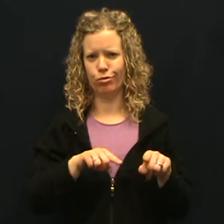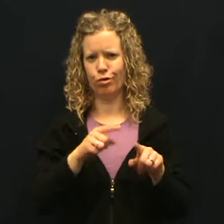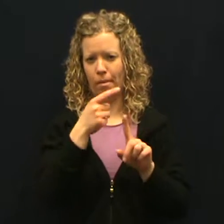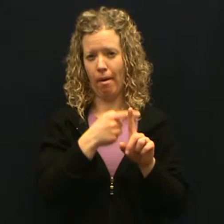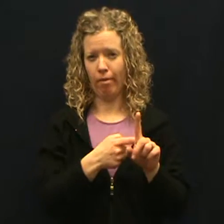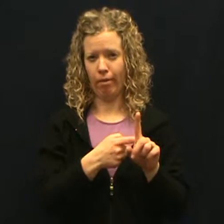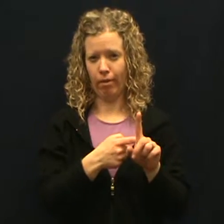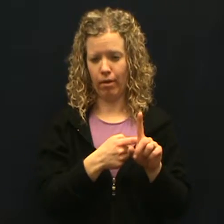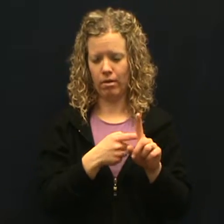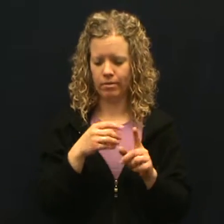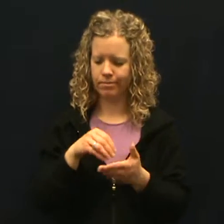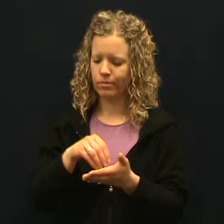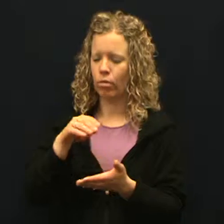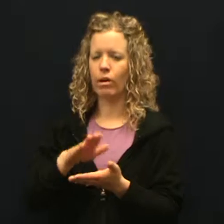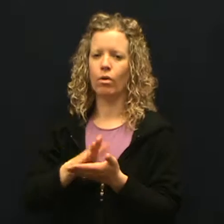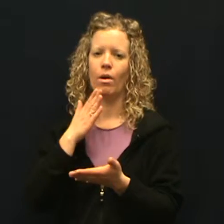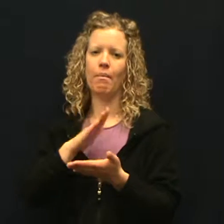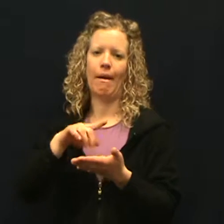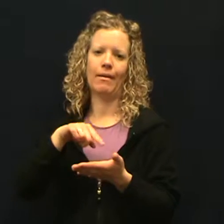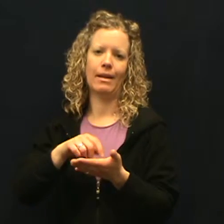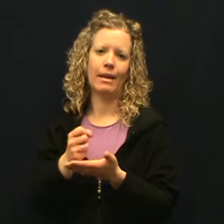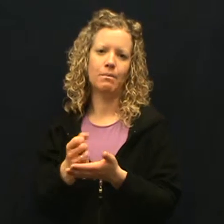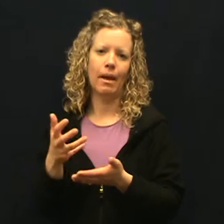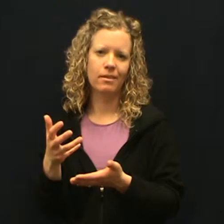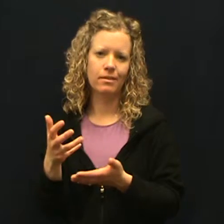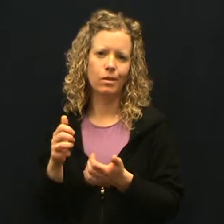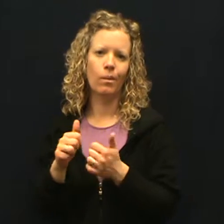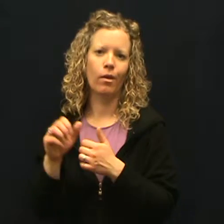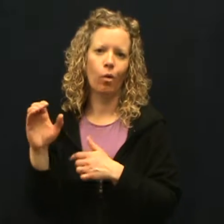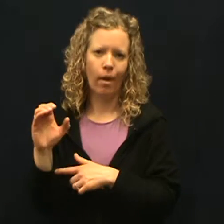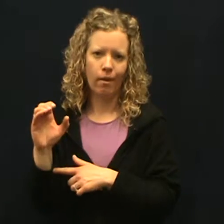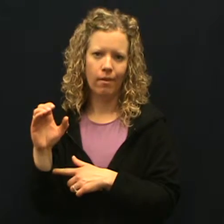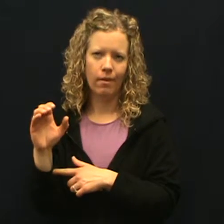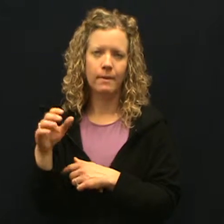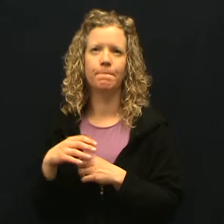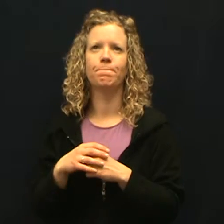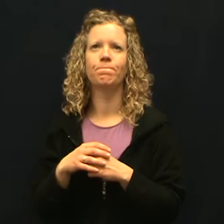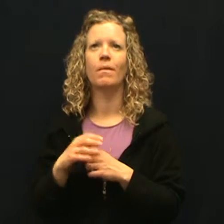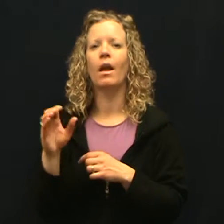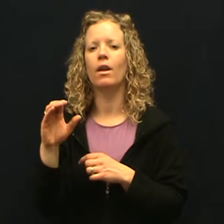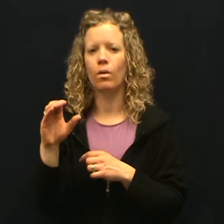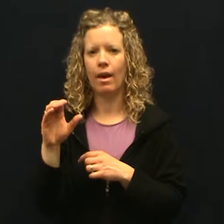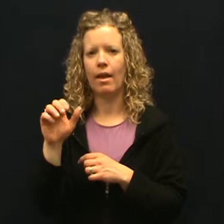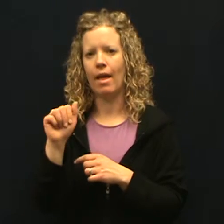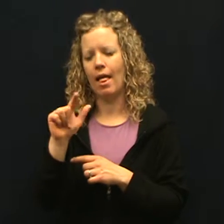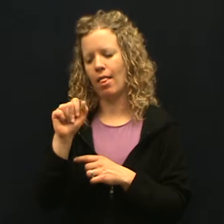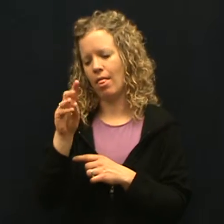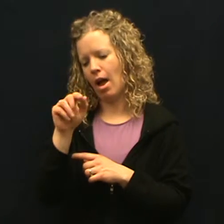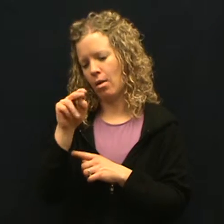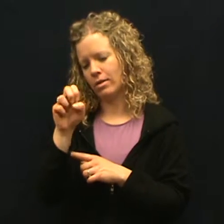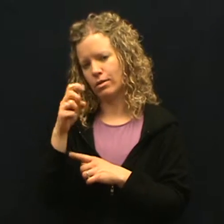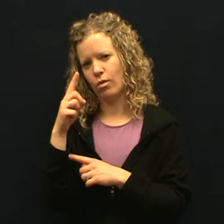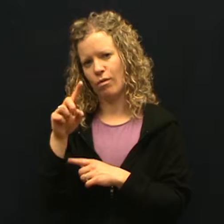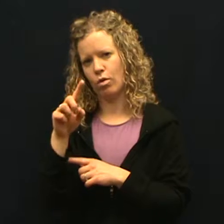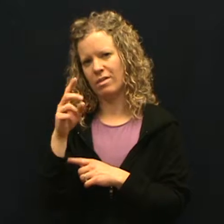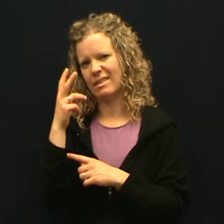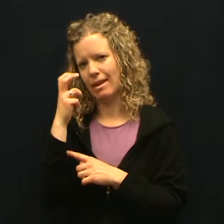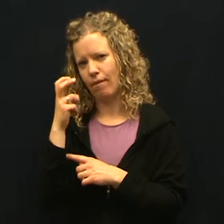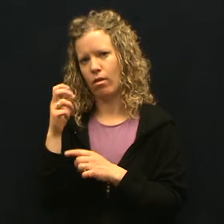debt expense with the debit to bad debt expense and a credit to allowance for doubtful accounts, and that's where we would use one